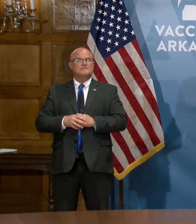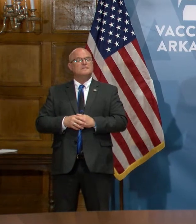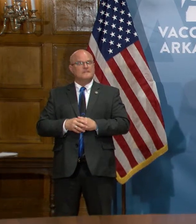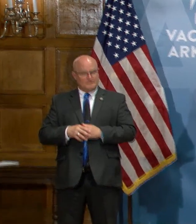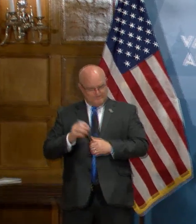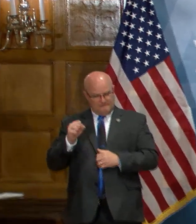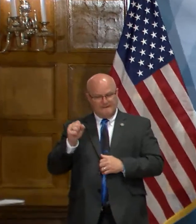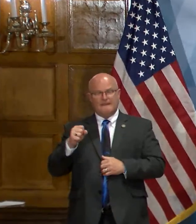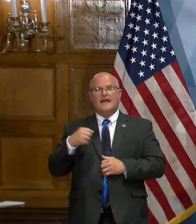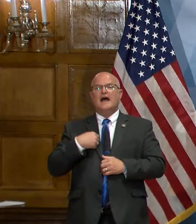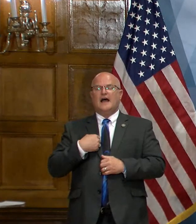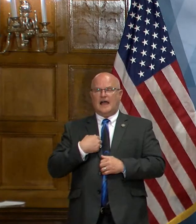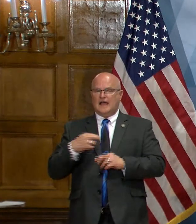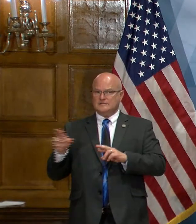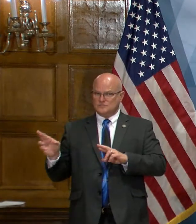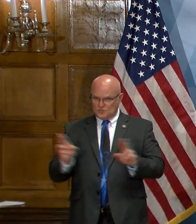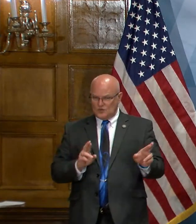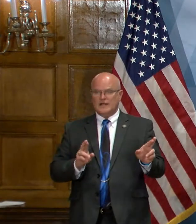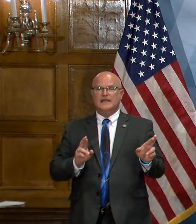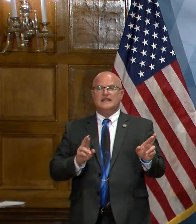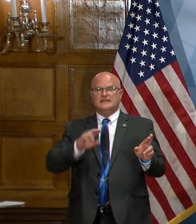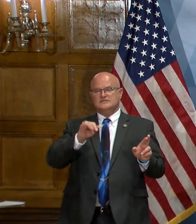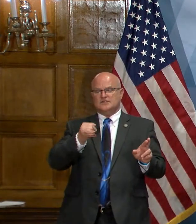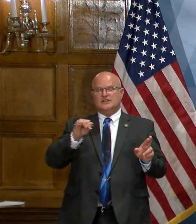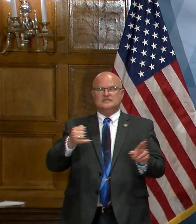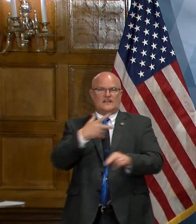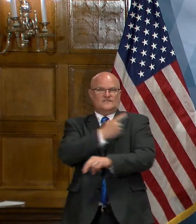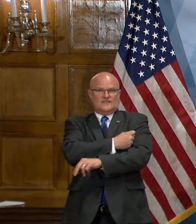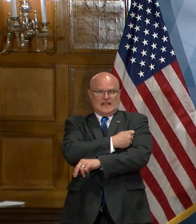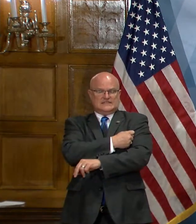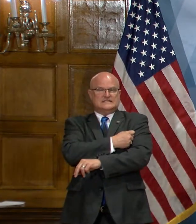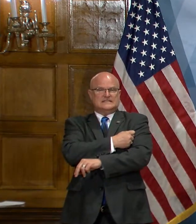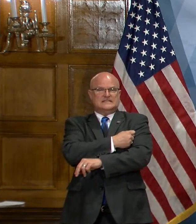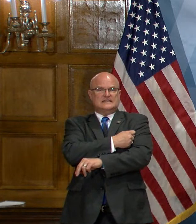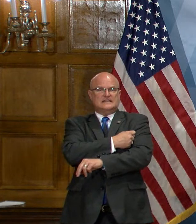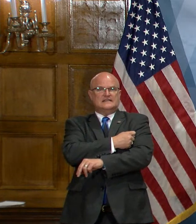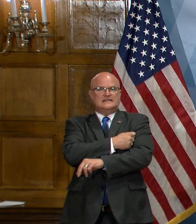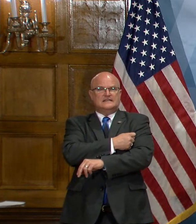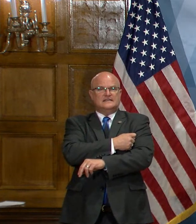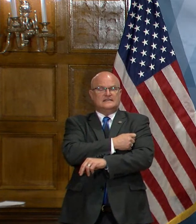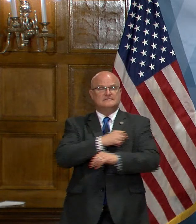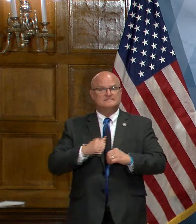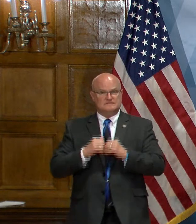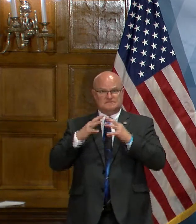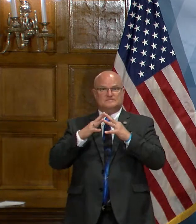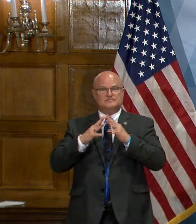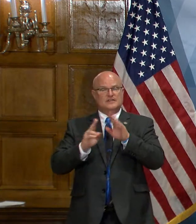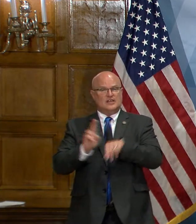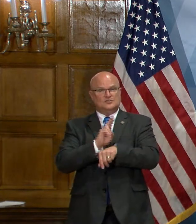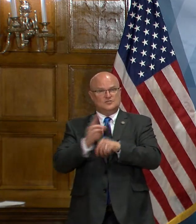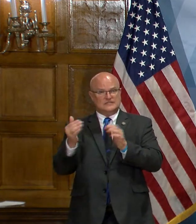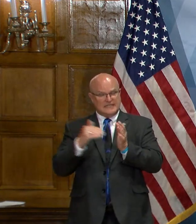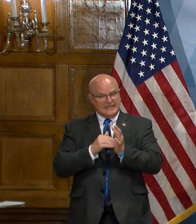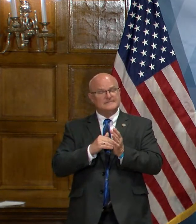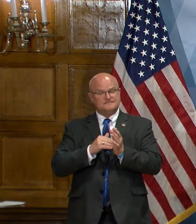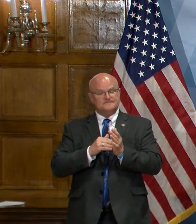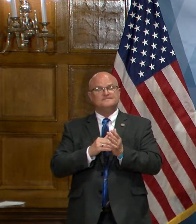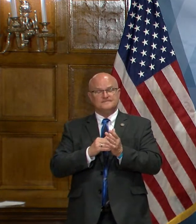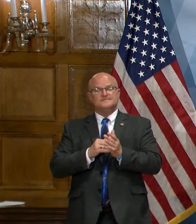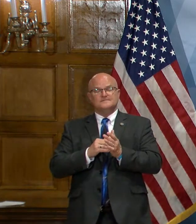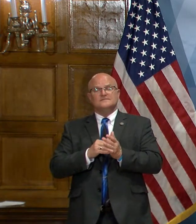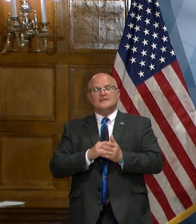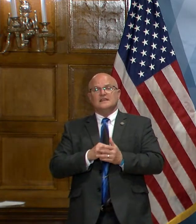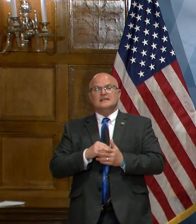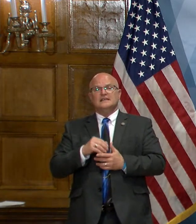Yes, I'm very anxious to get the J&J vaccine back in use. It is